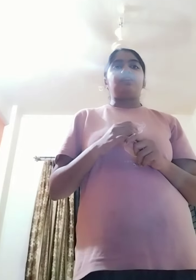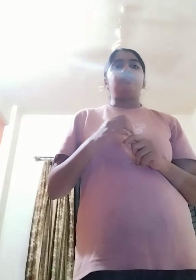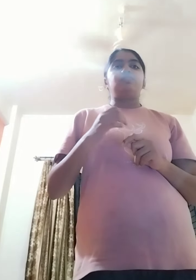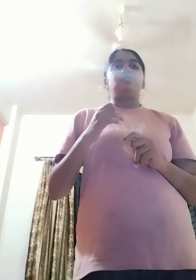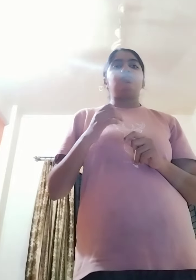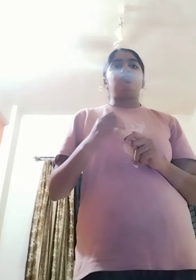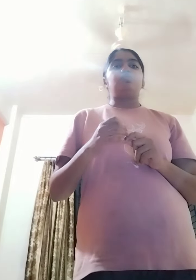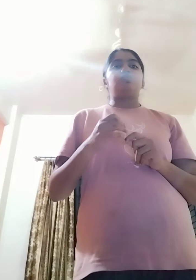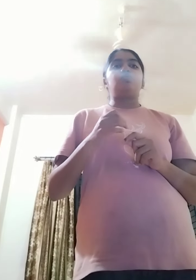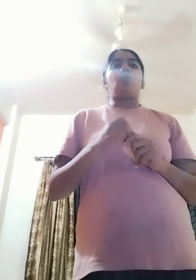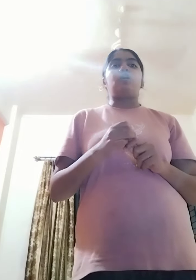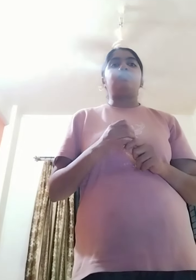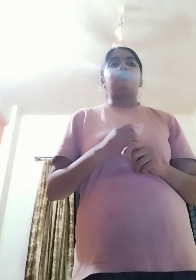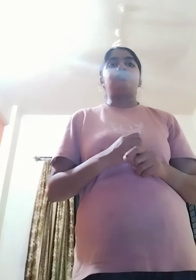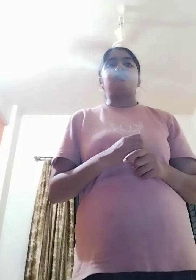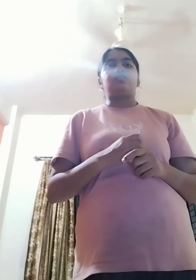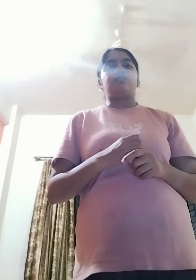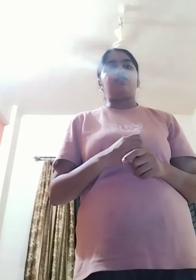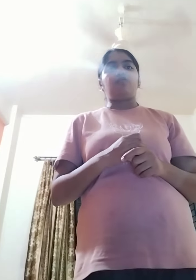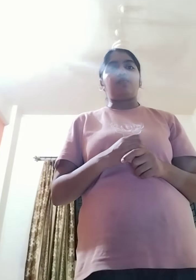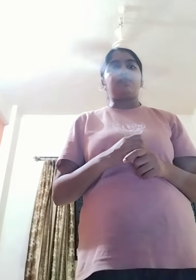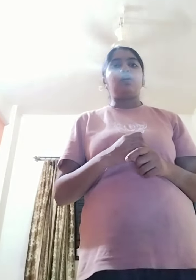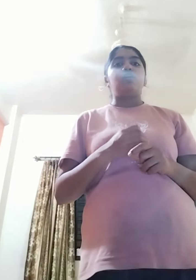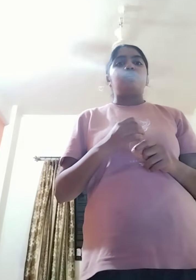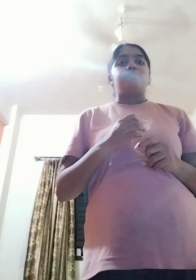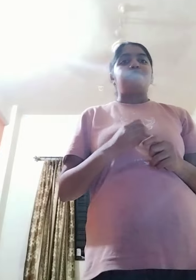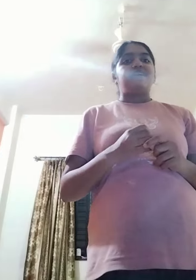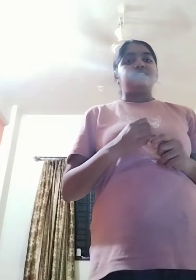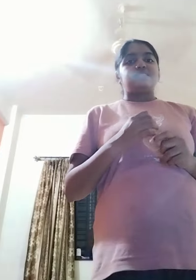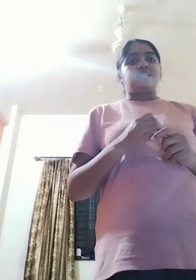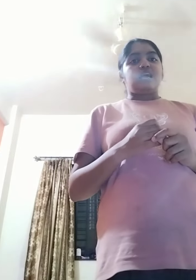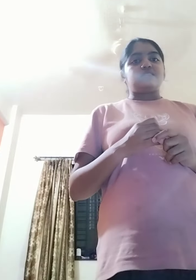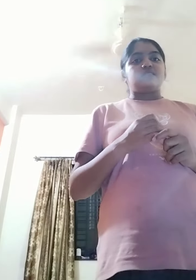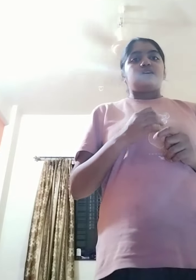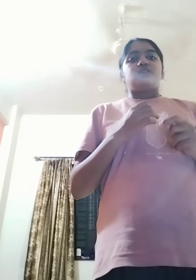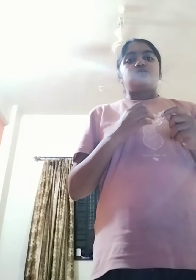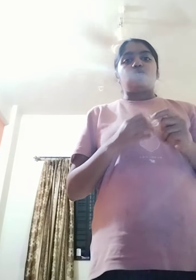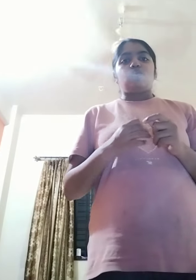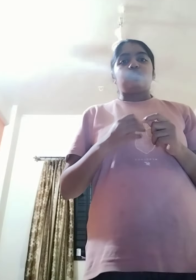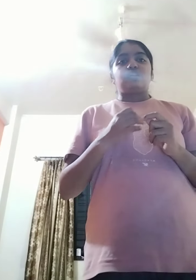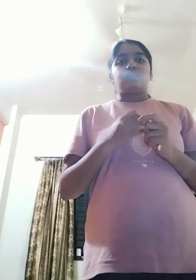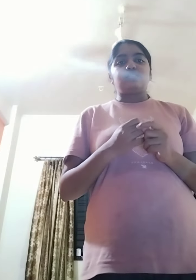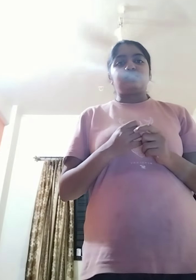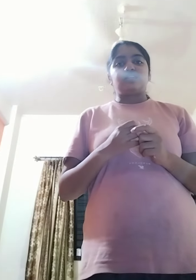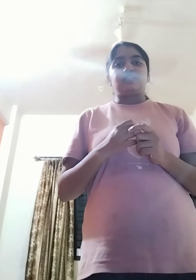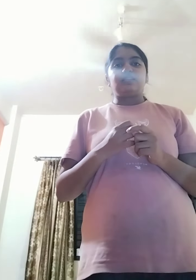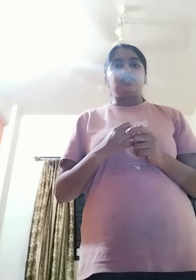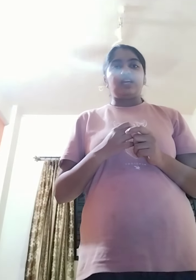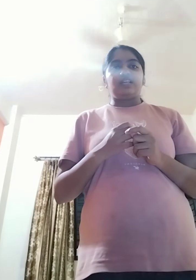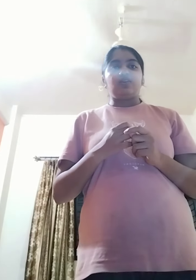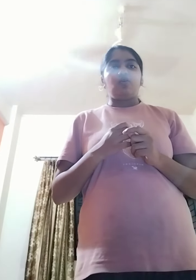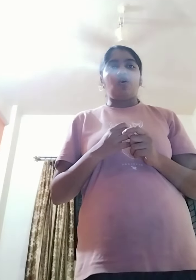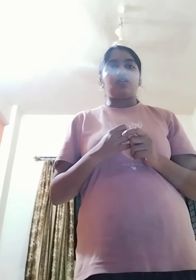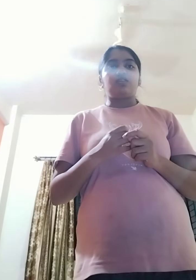which is used to call the constructor from the base class. So the constructor chaining occurs